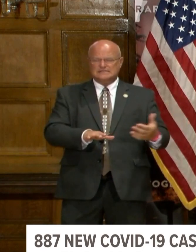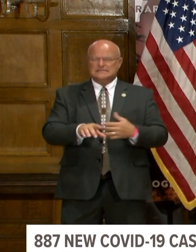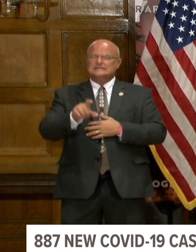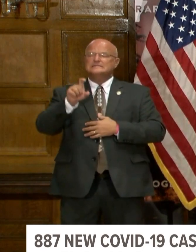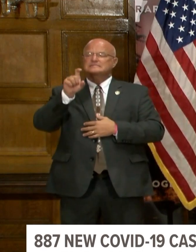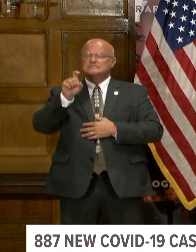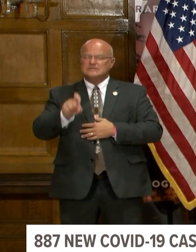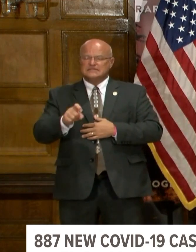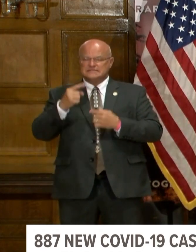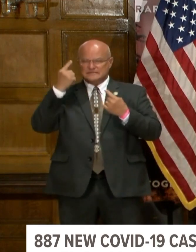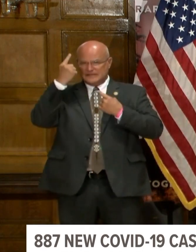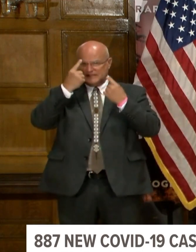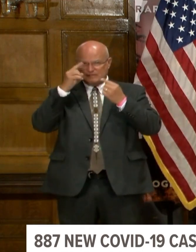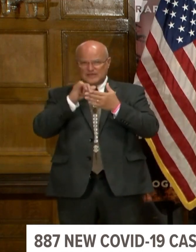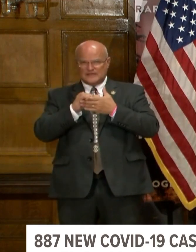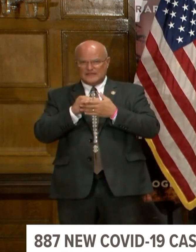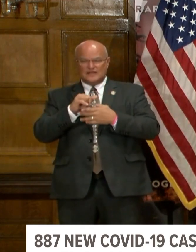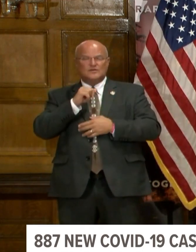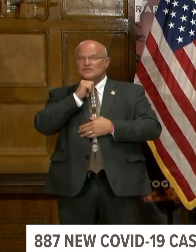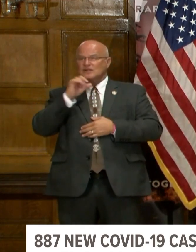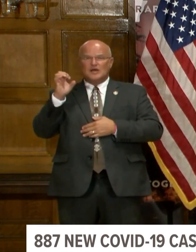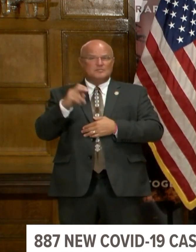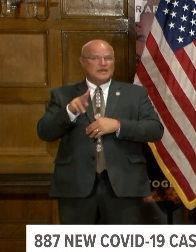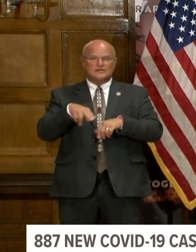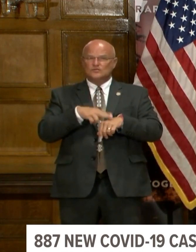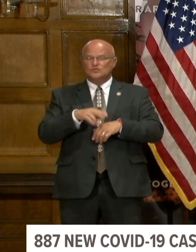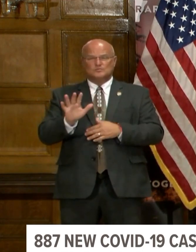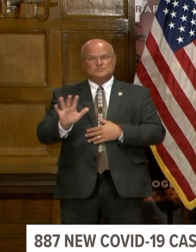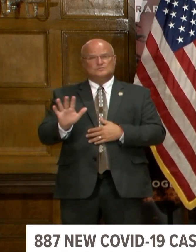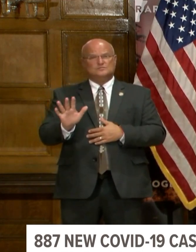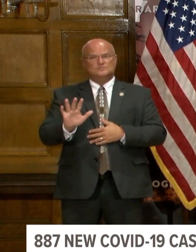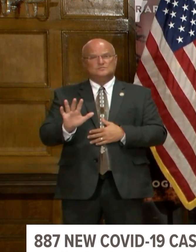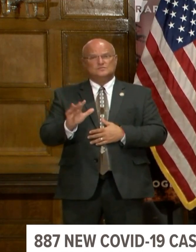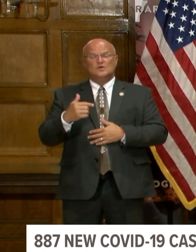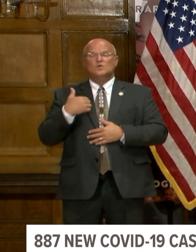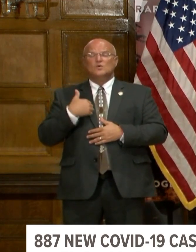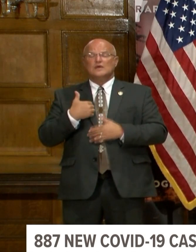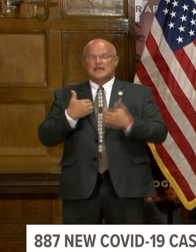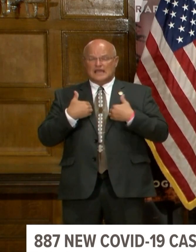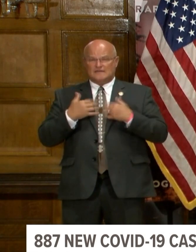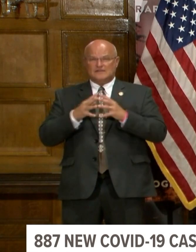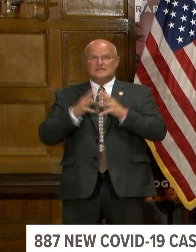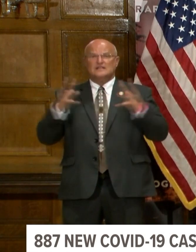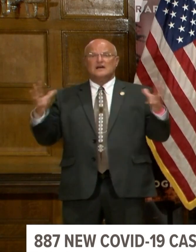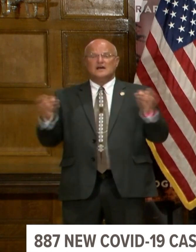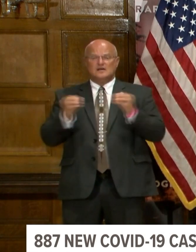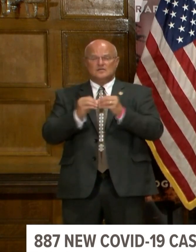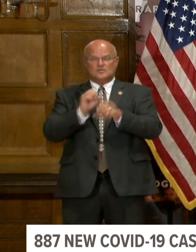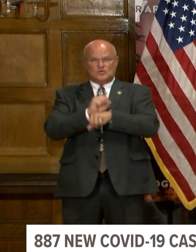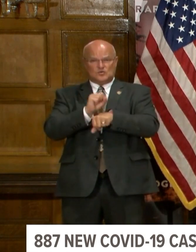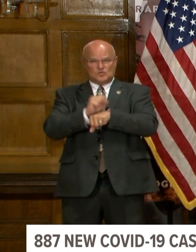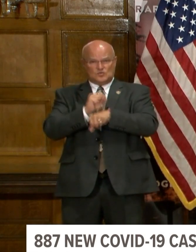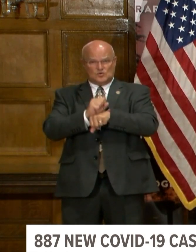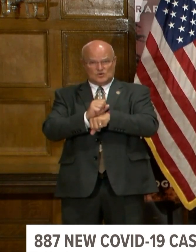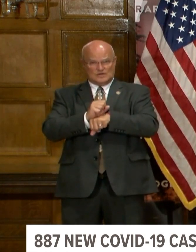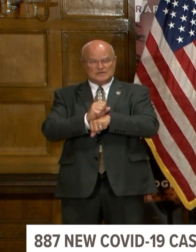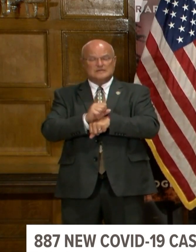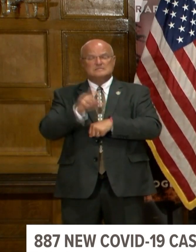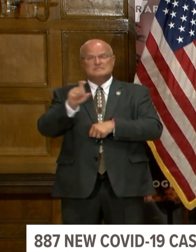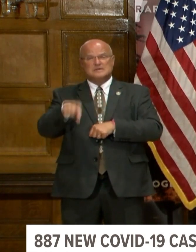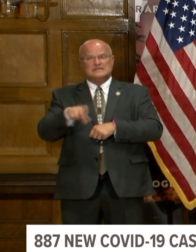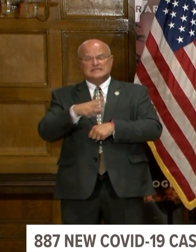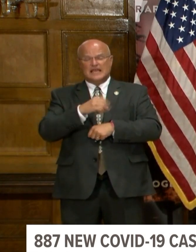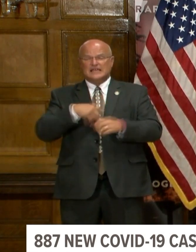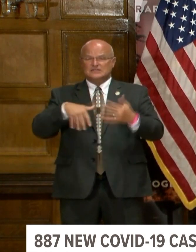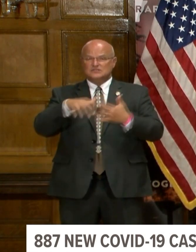have to be mindful of this. We're not back to normal. We have more work to be done, and we're asking those in the schools